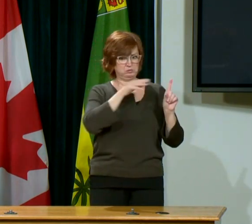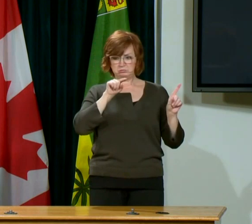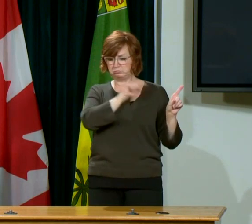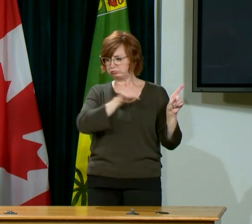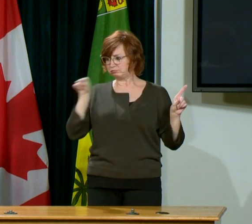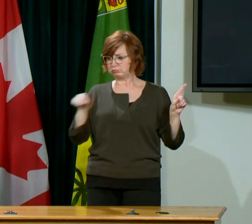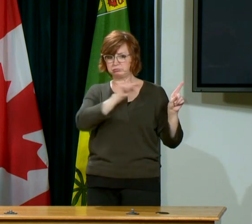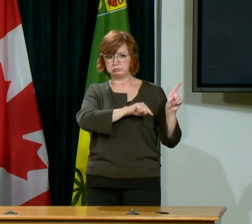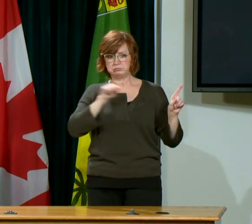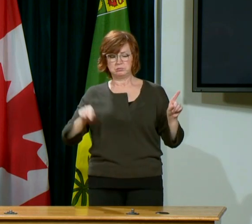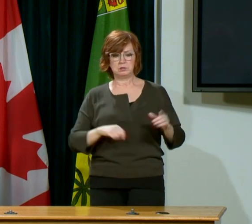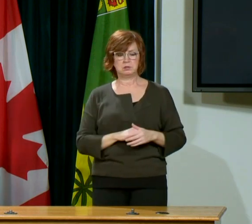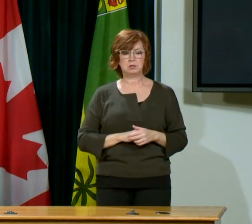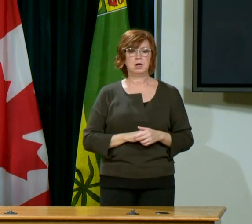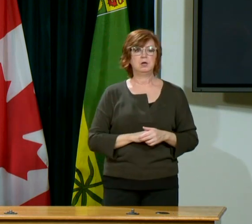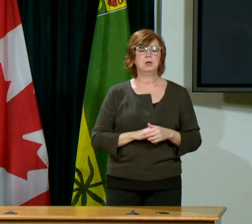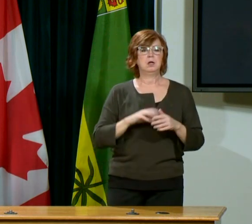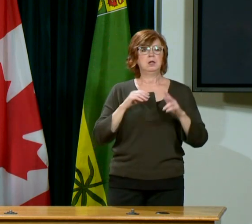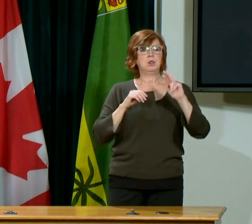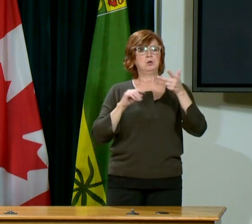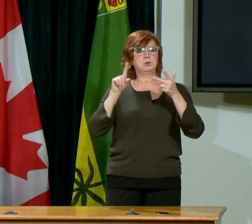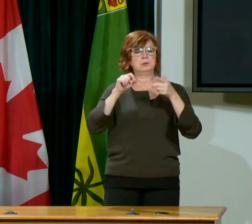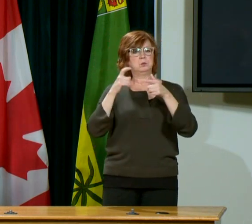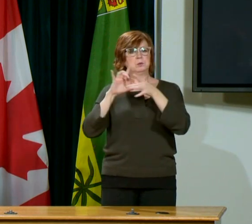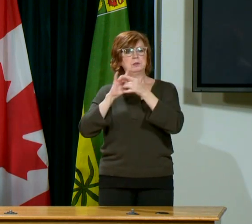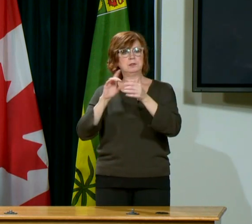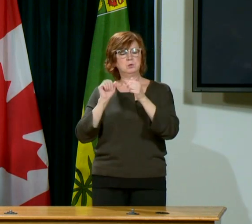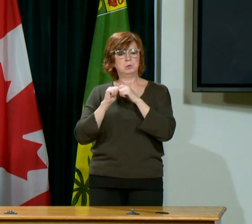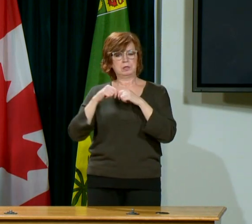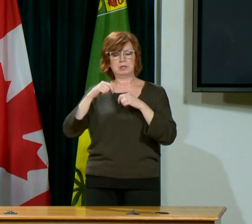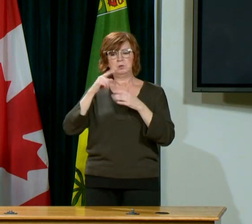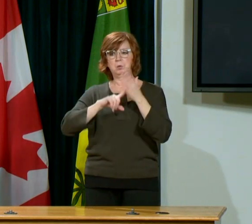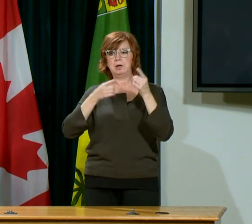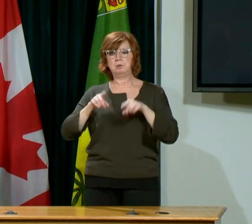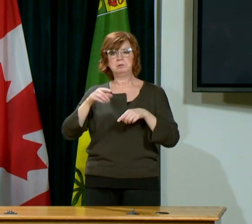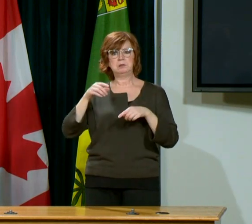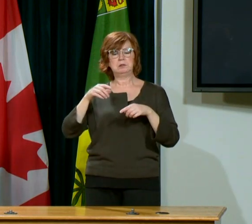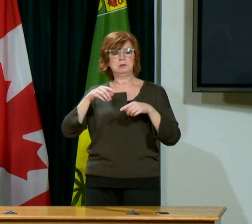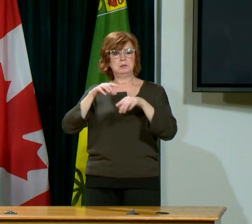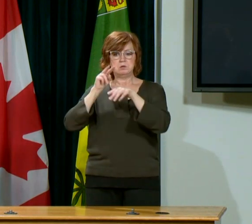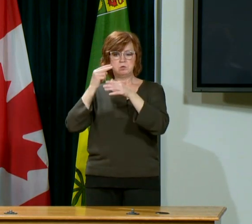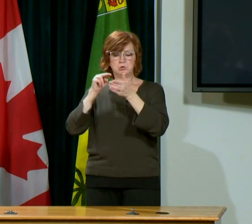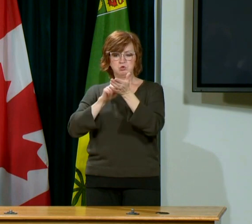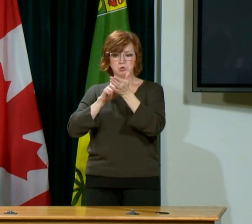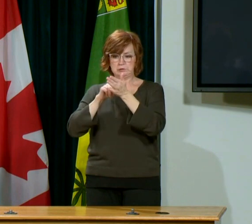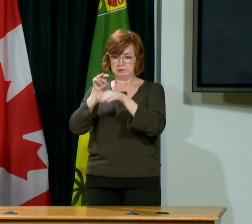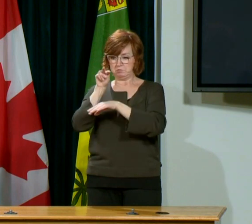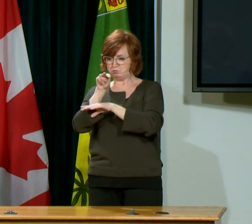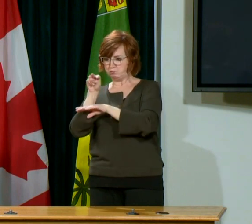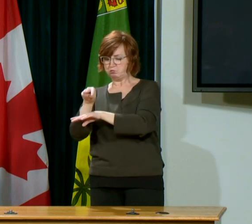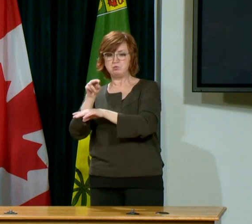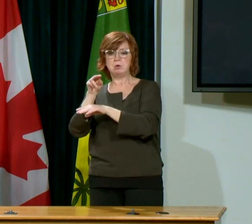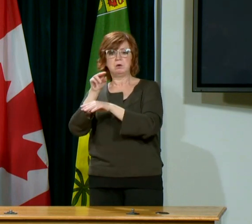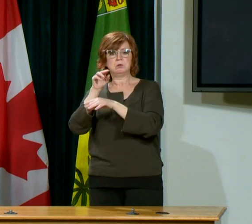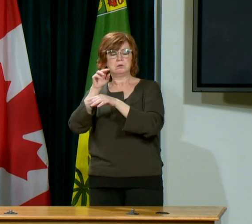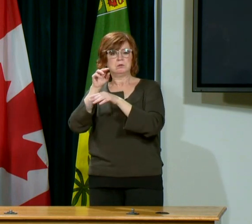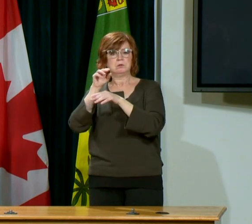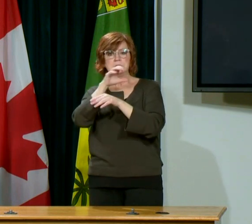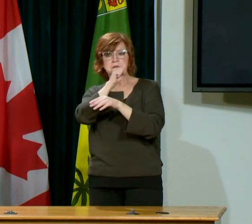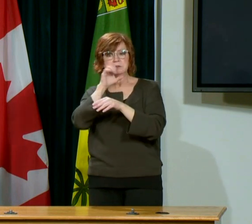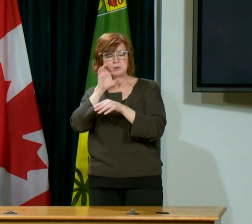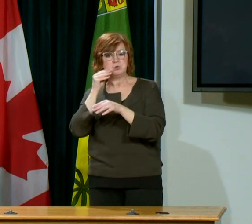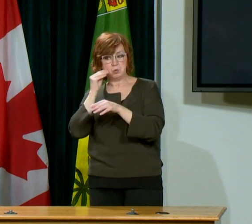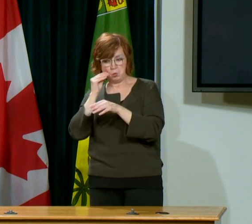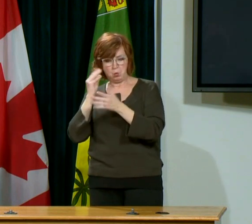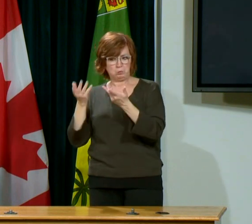Okay. So there are a few questions wrapped up in that question. So let me start by saying, Yes, as the Premier has mentioned, we are working